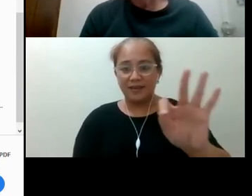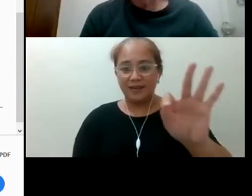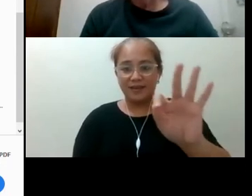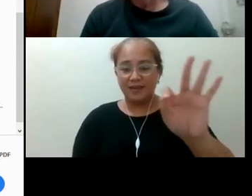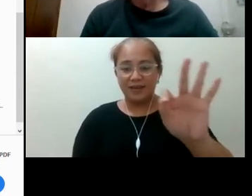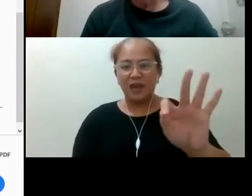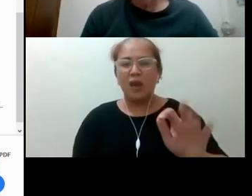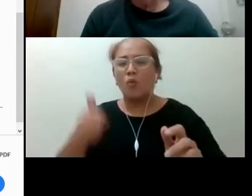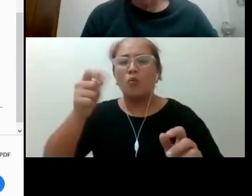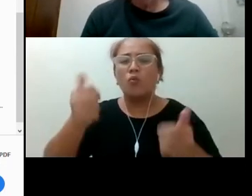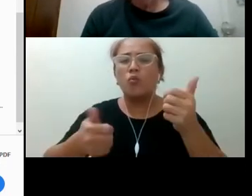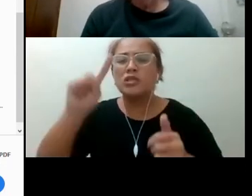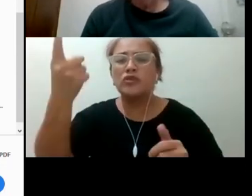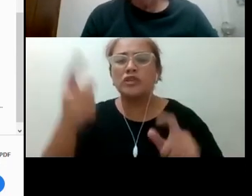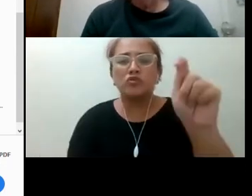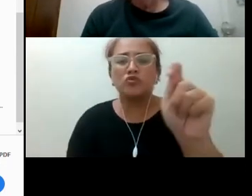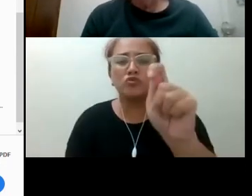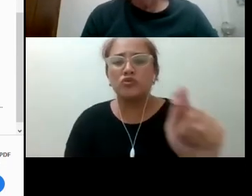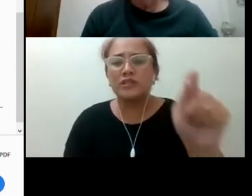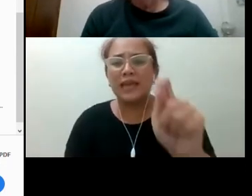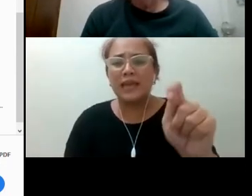Which sign goes first?